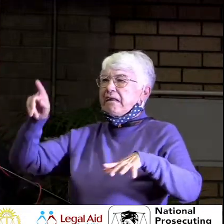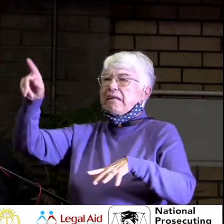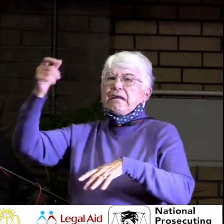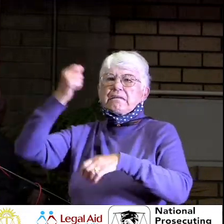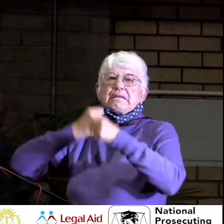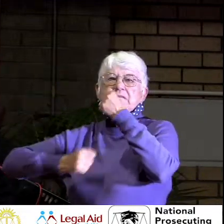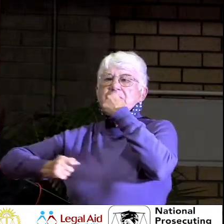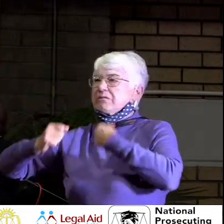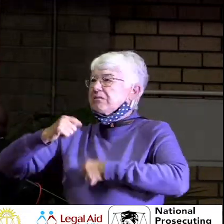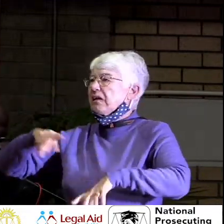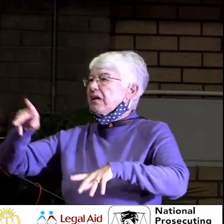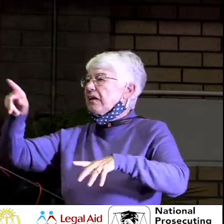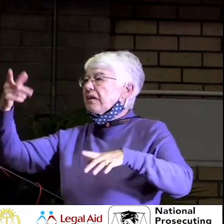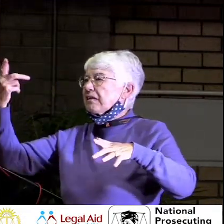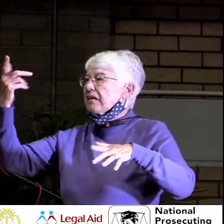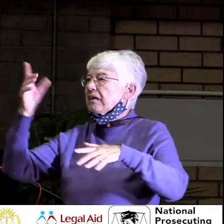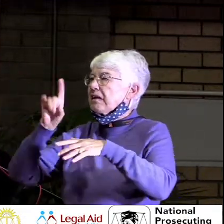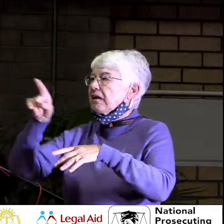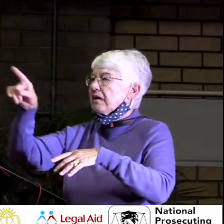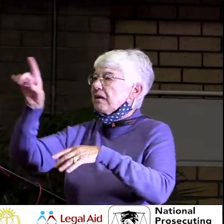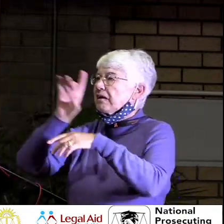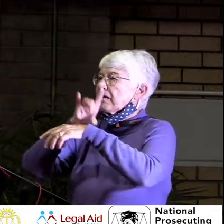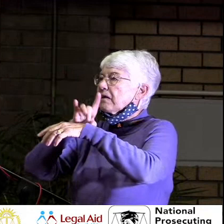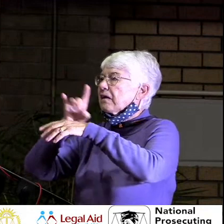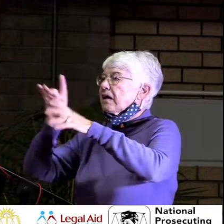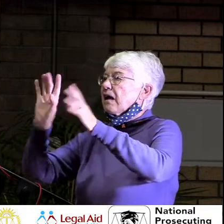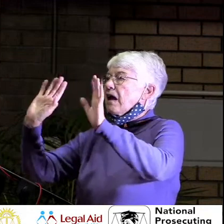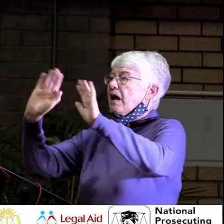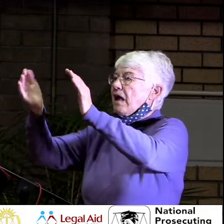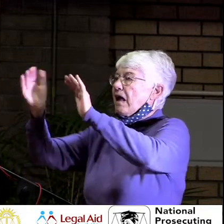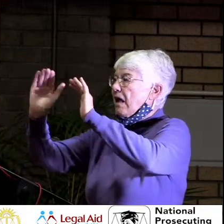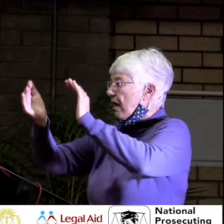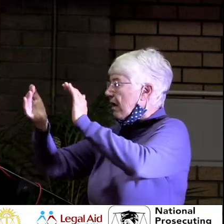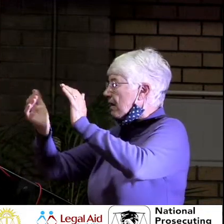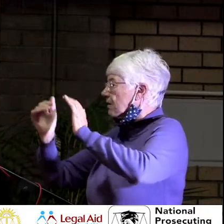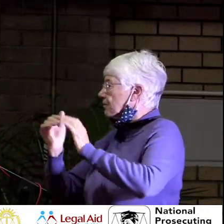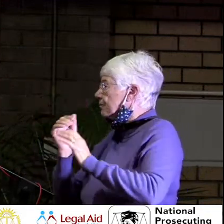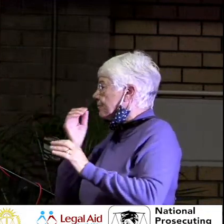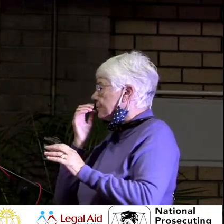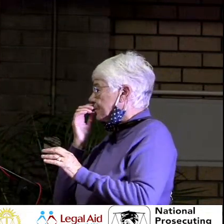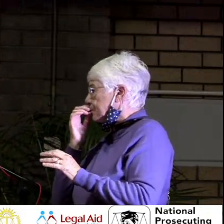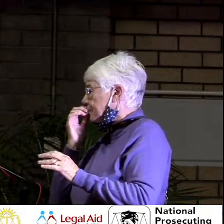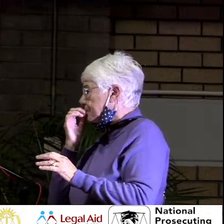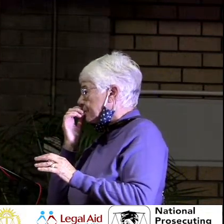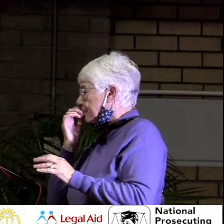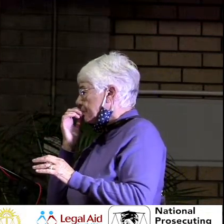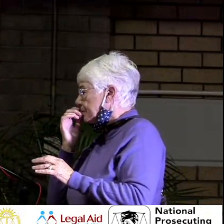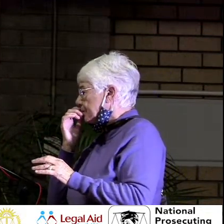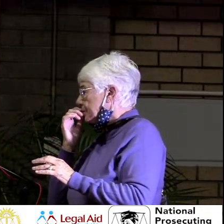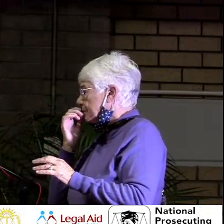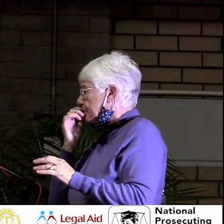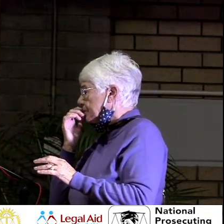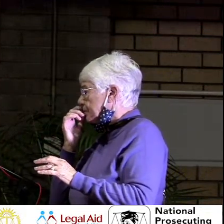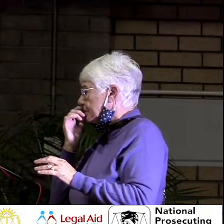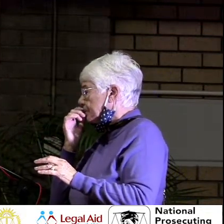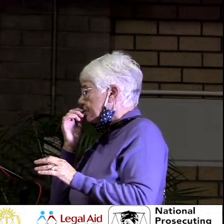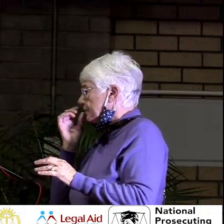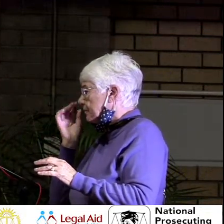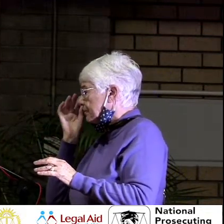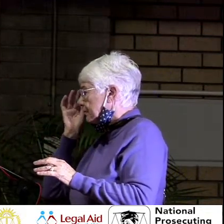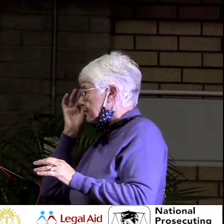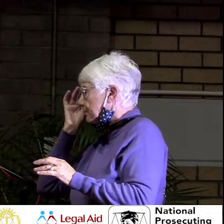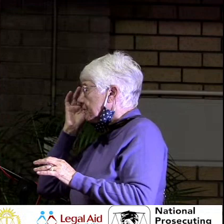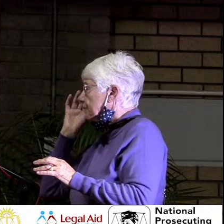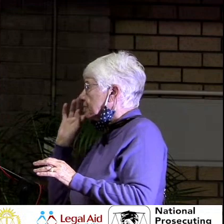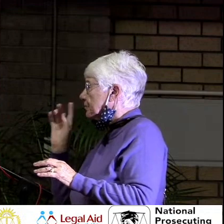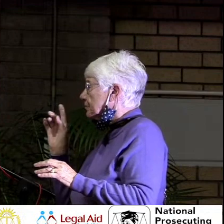just close it. It's fine. Thank you very much, Program Director. In a nutshell, I can just